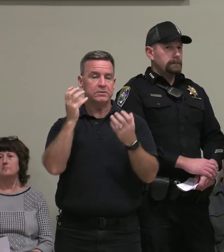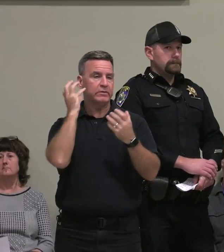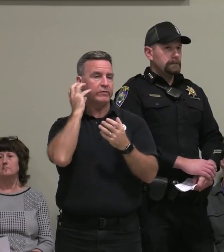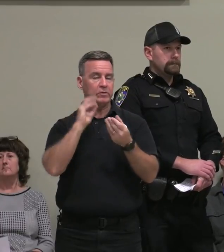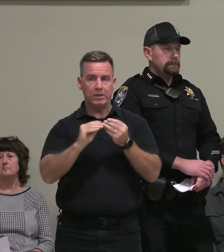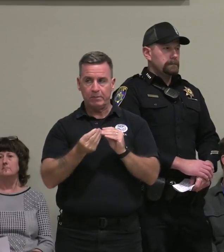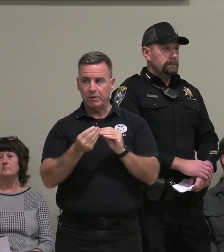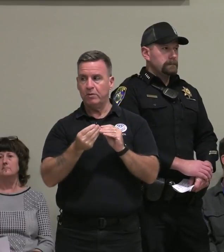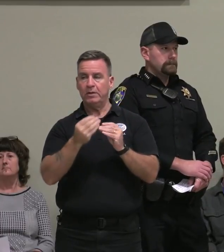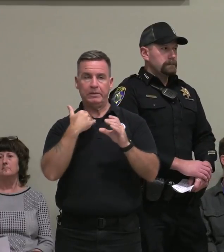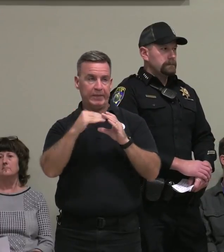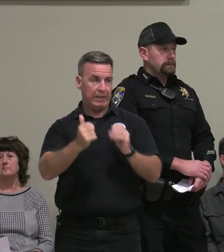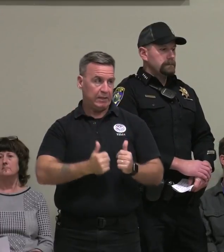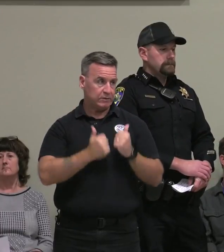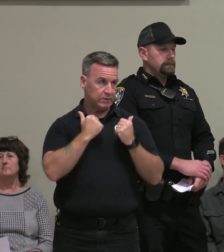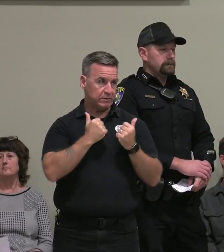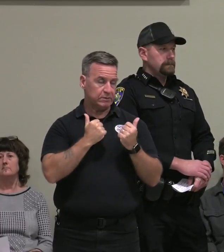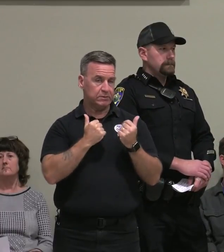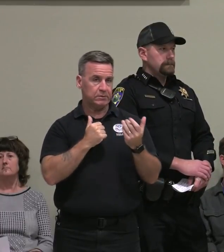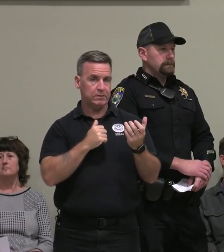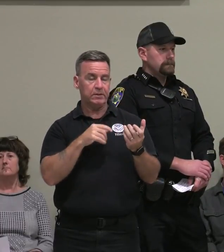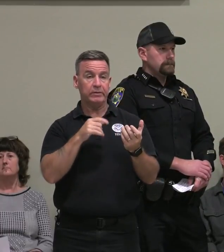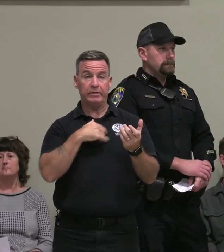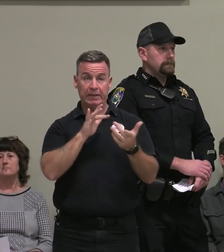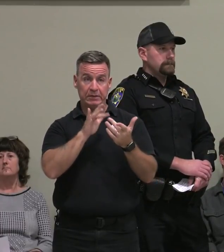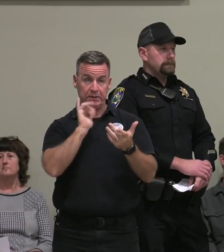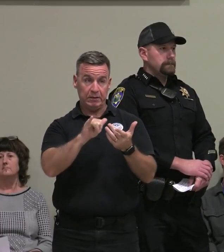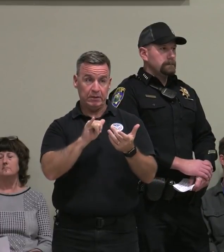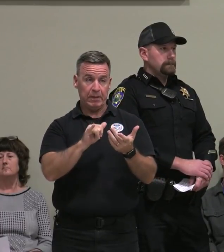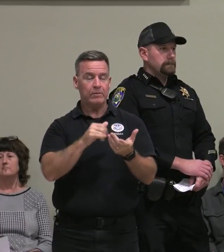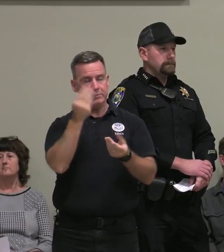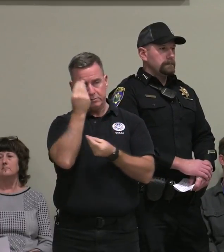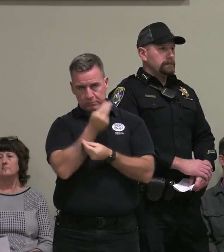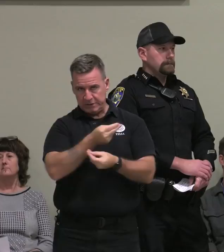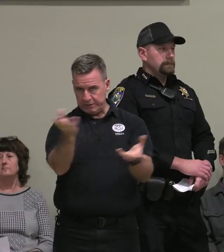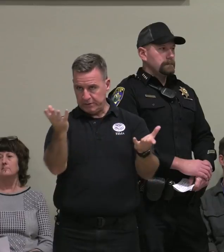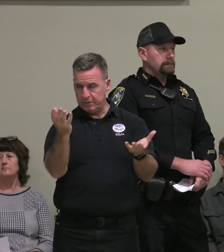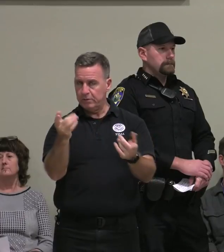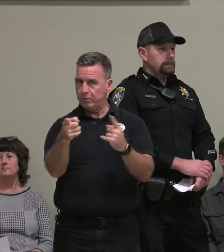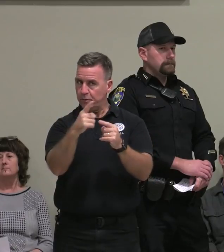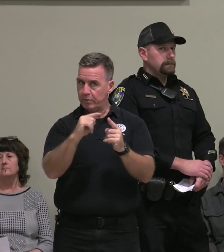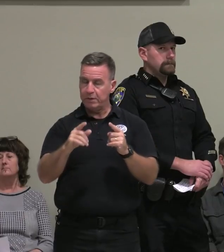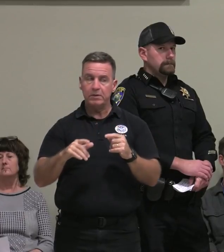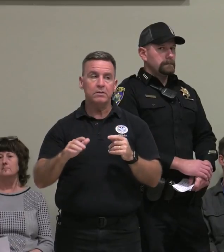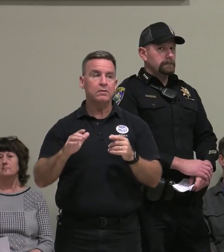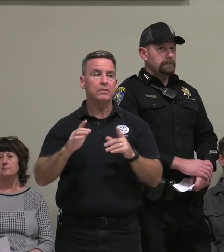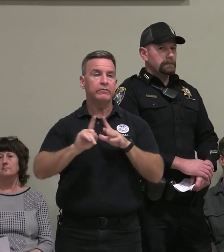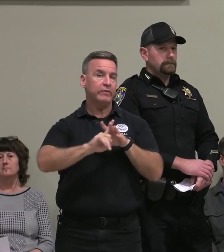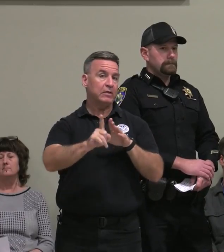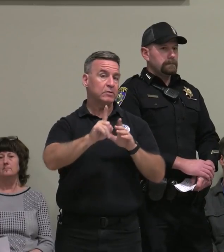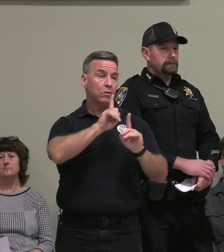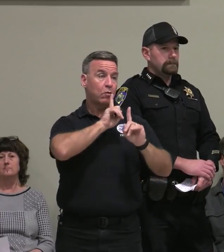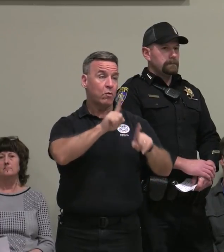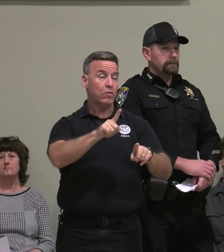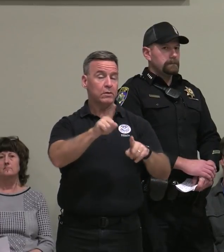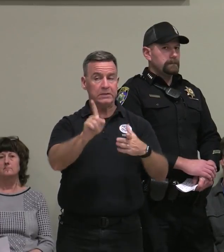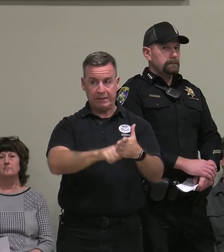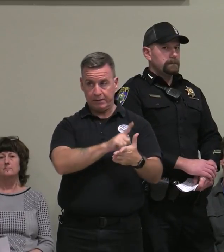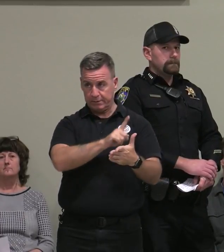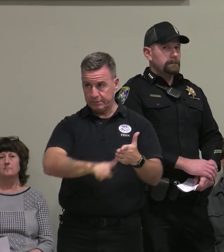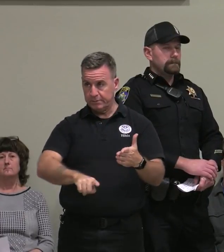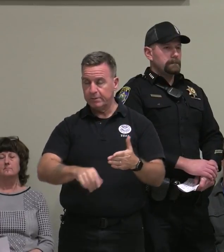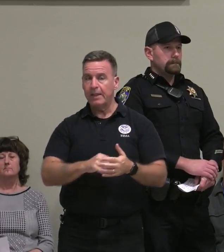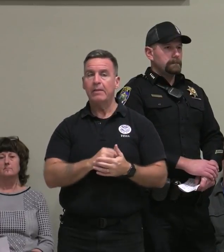number or your email address. And if you have access to that, we will notify you when an evacuation order is lifted